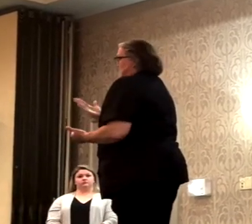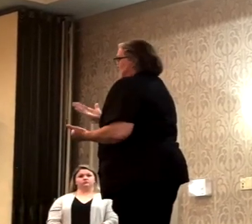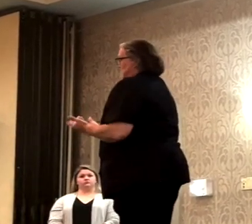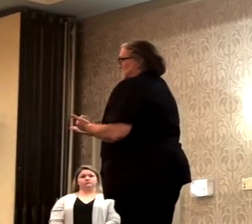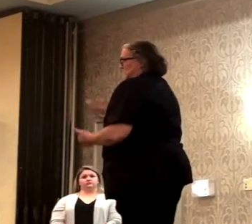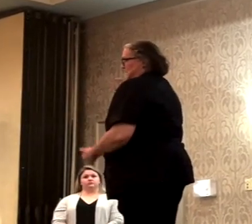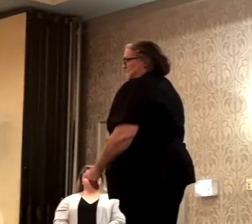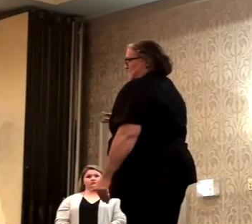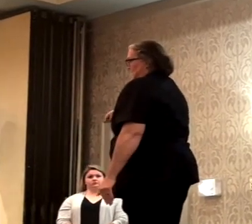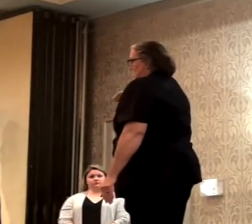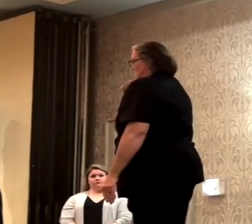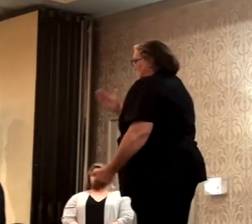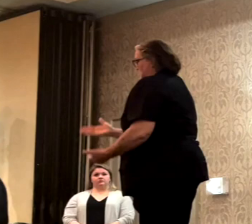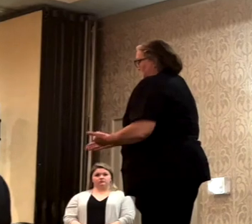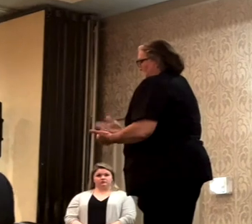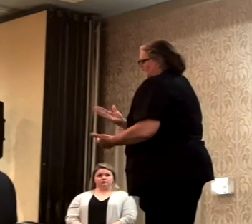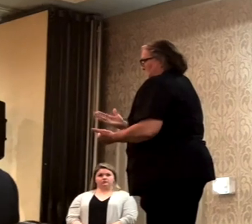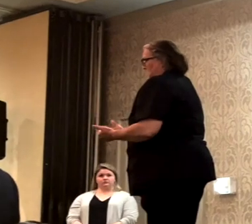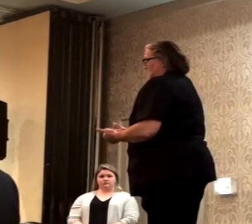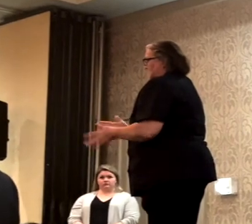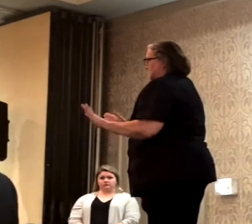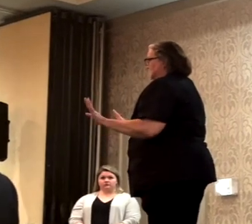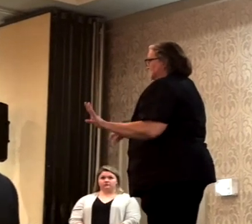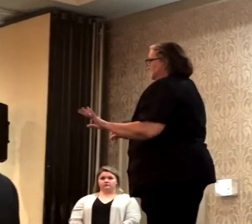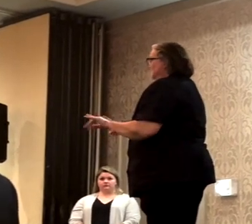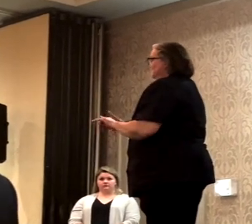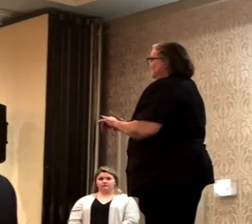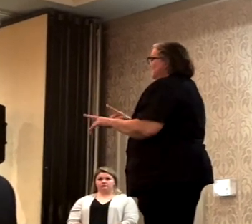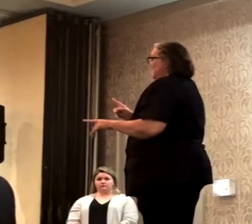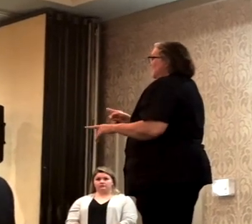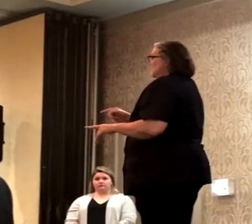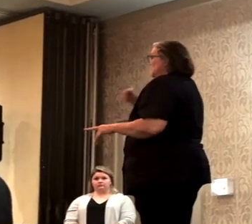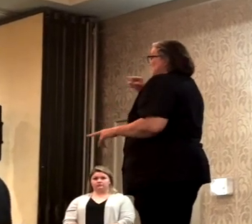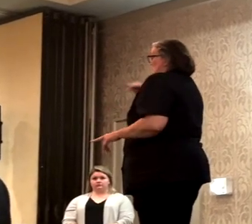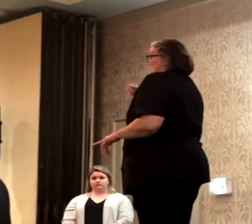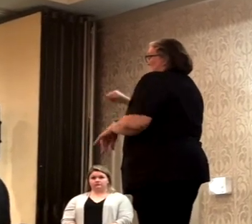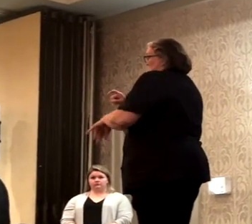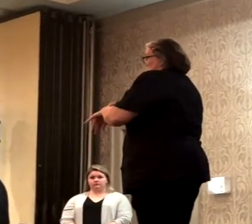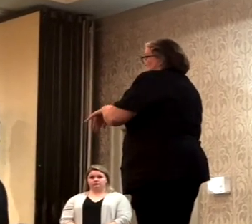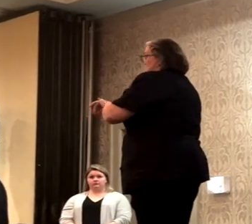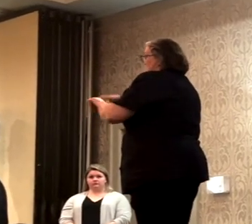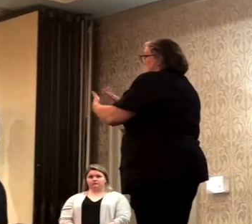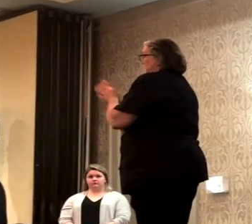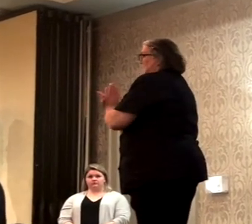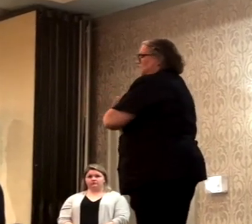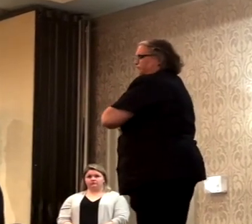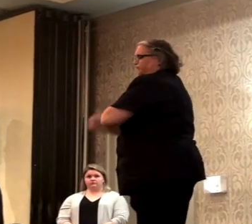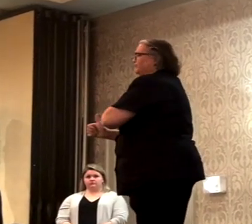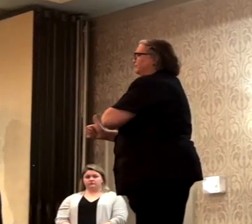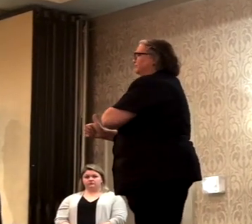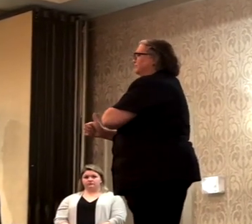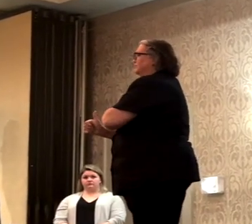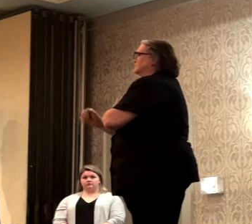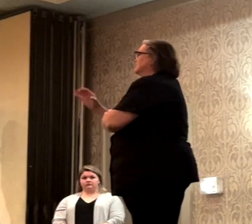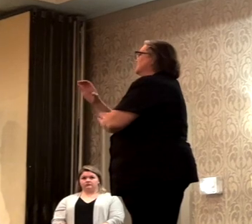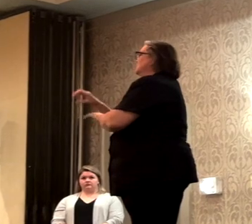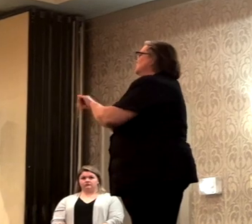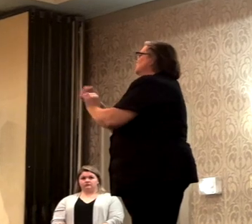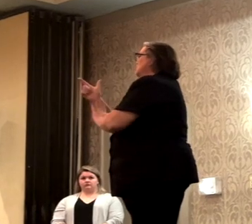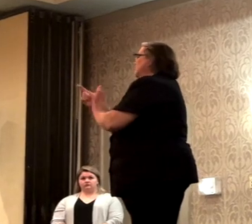assignment. Without qualification, she became a great criminal trial